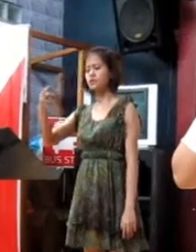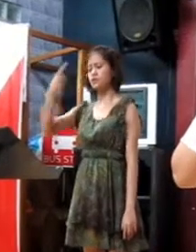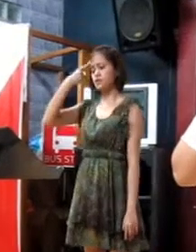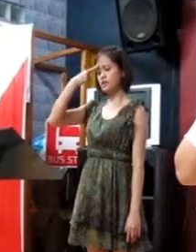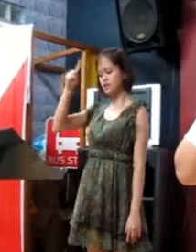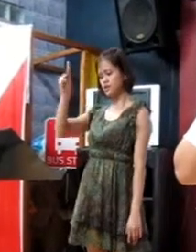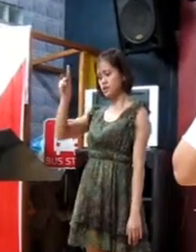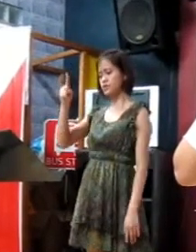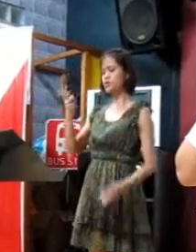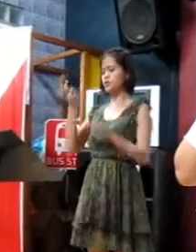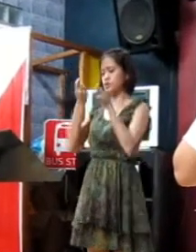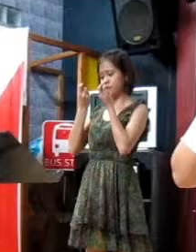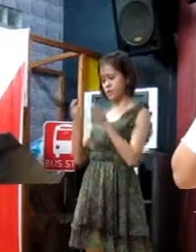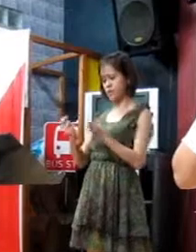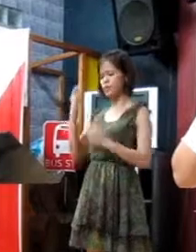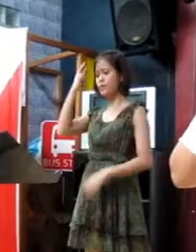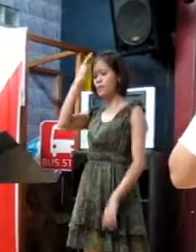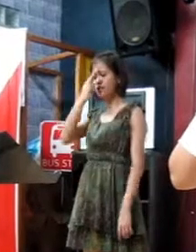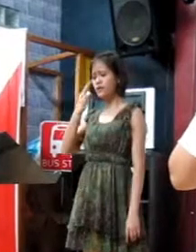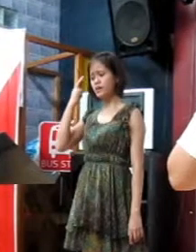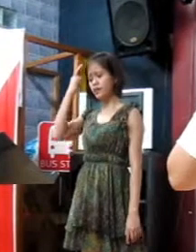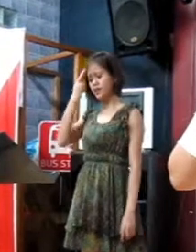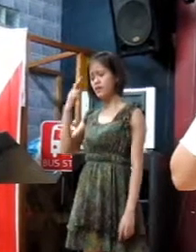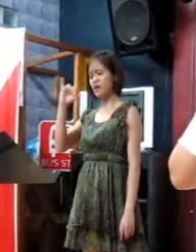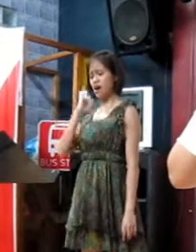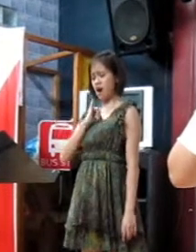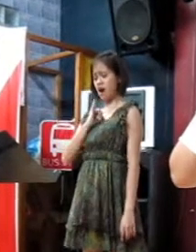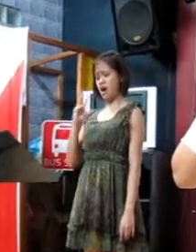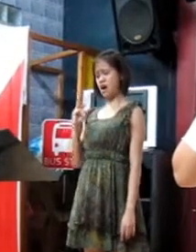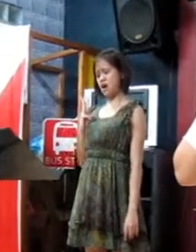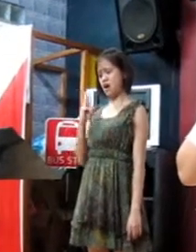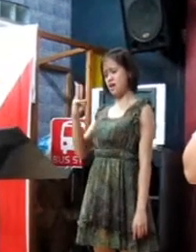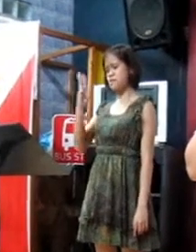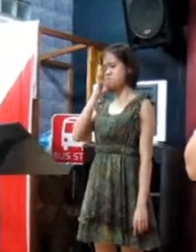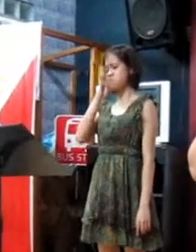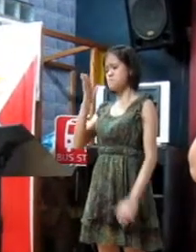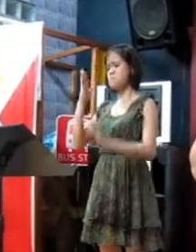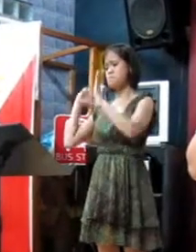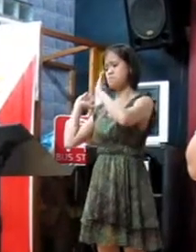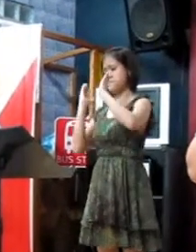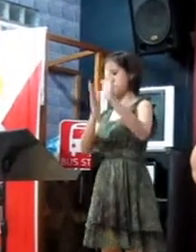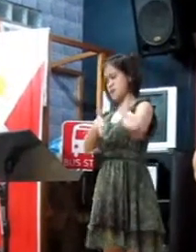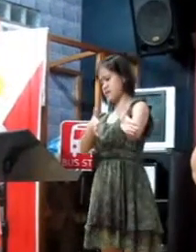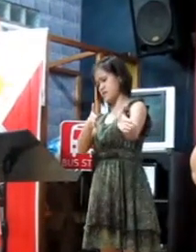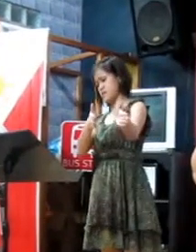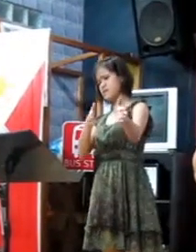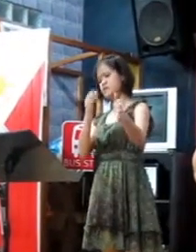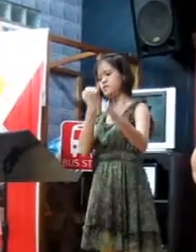Jong. For this reason, I will be leaving